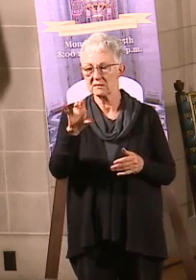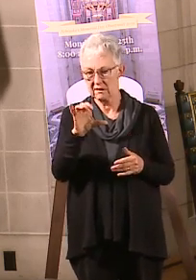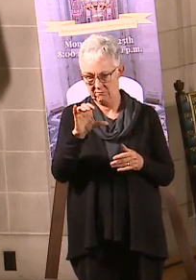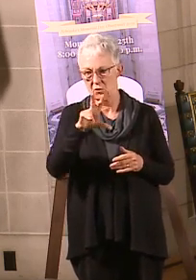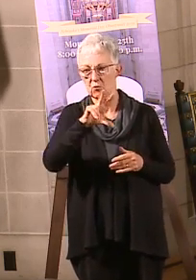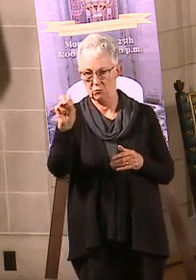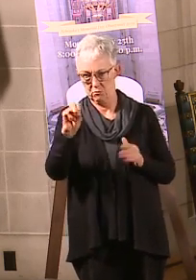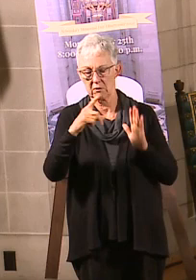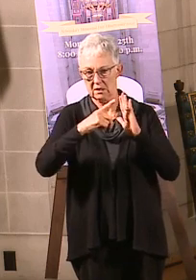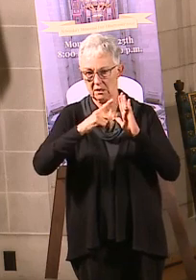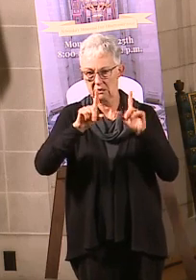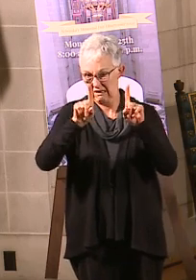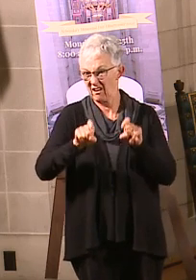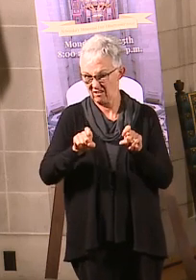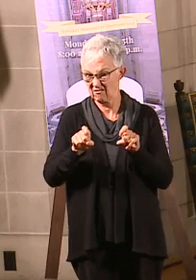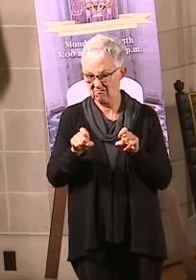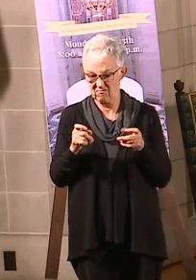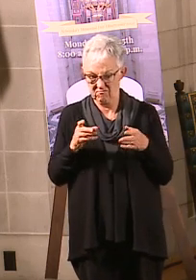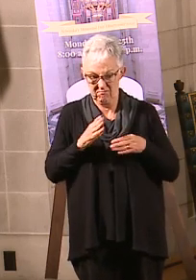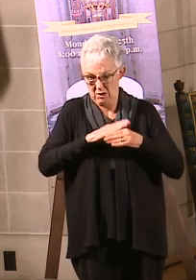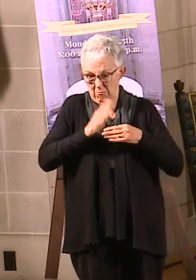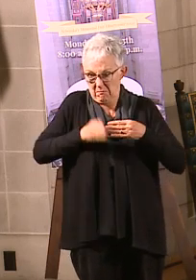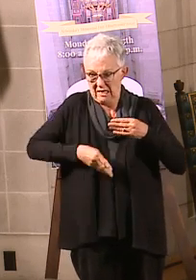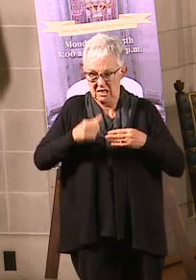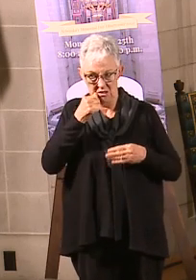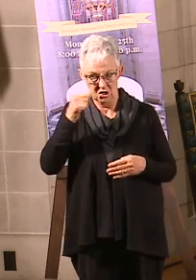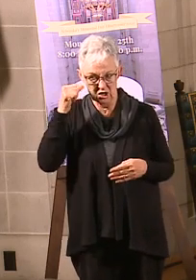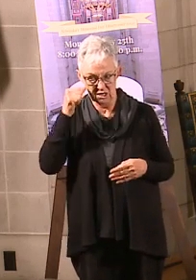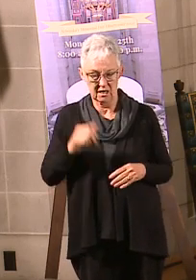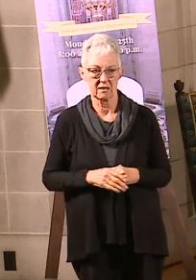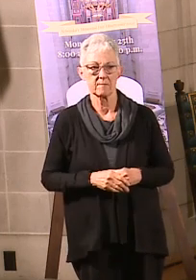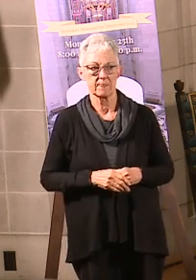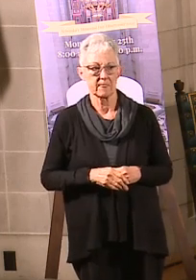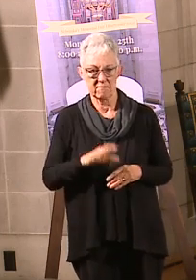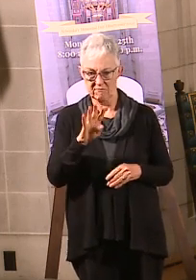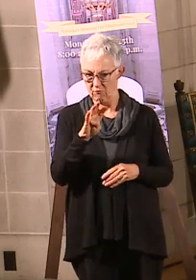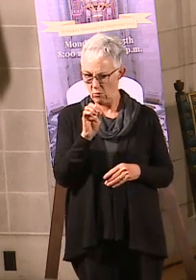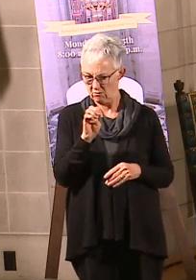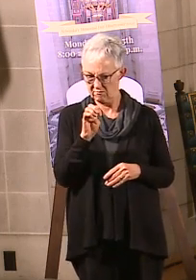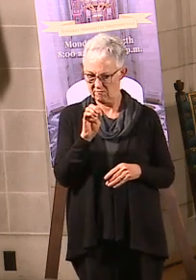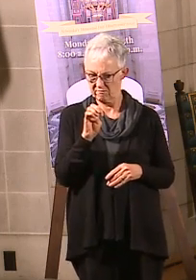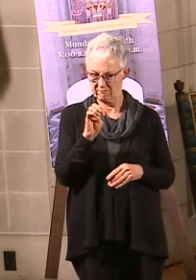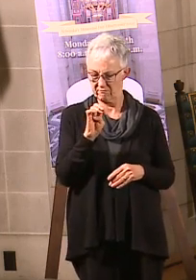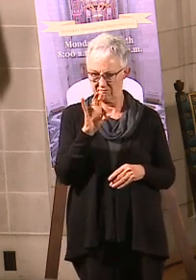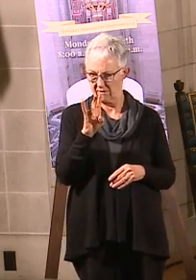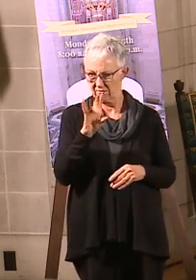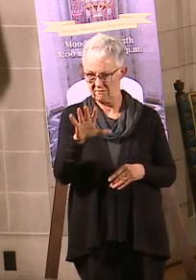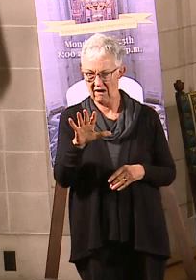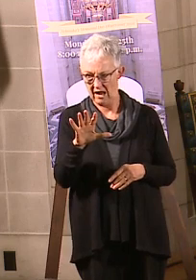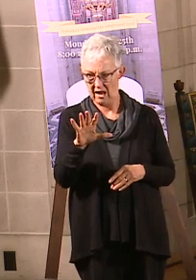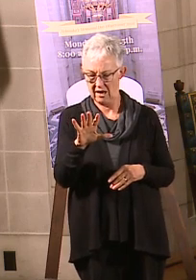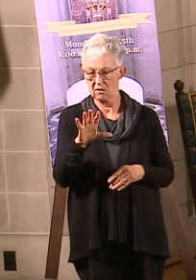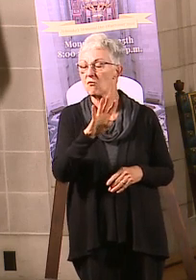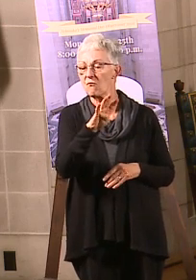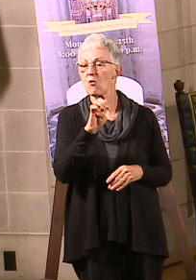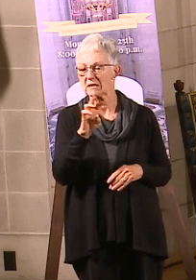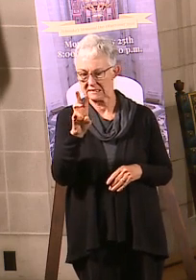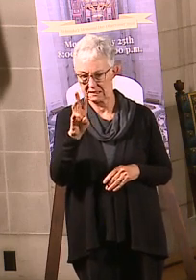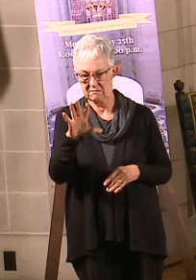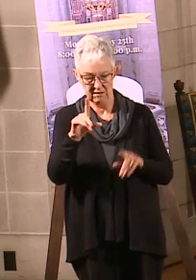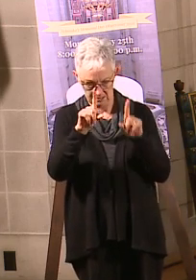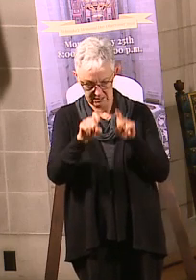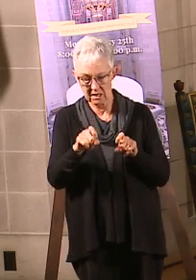1,730 tests through yesterday. We did 465 tests specifically yesterday. So in the 4 days, it was 1,730. Yesterday was